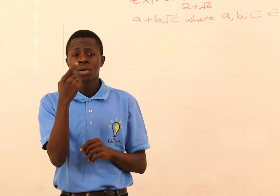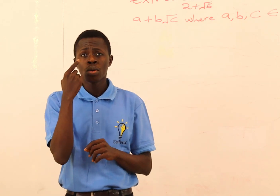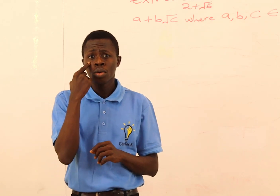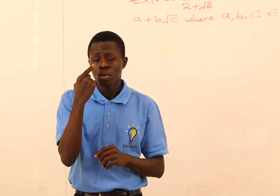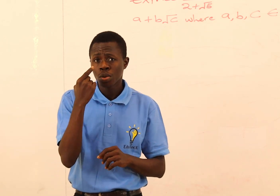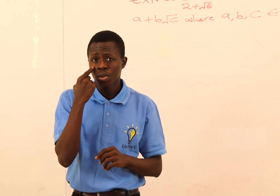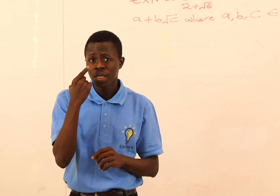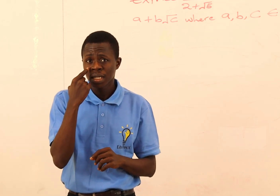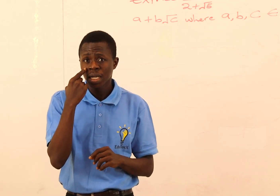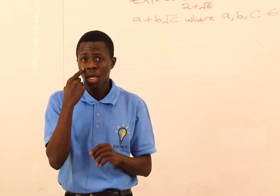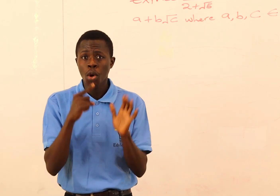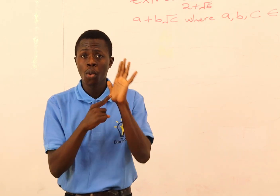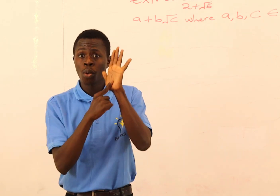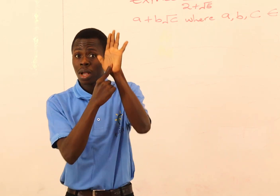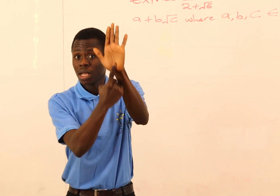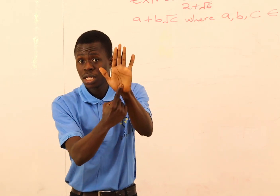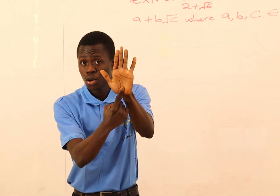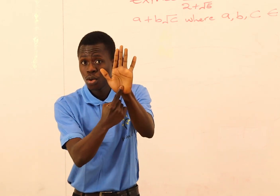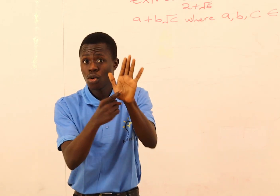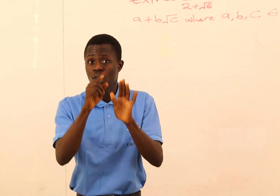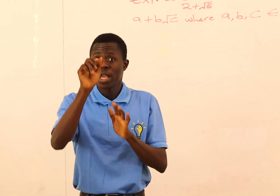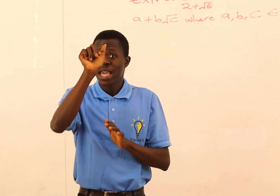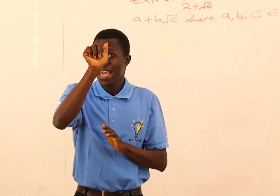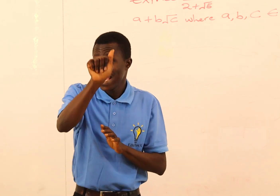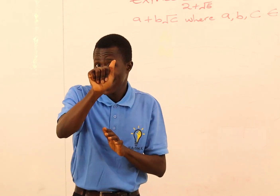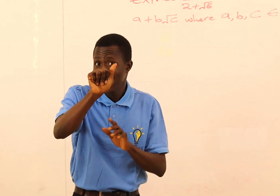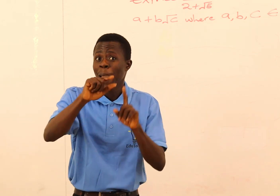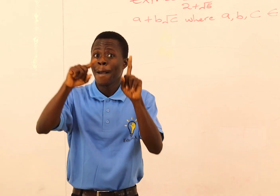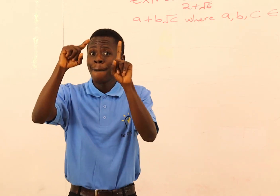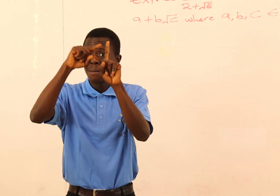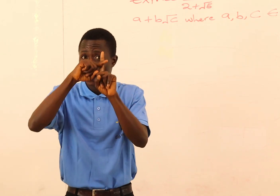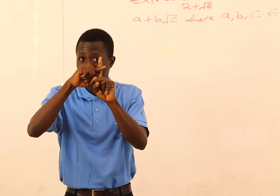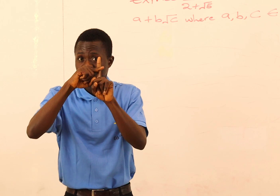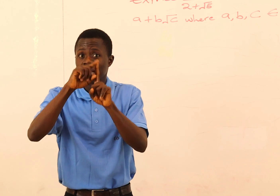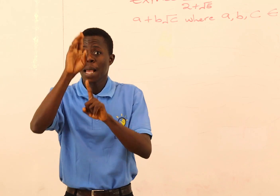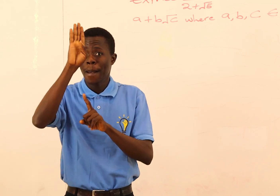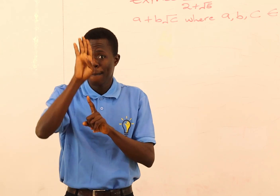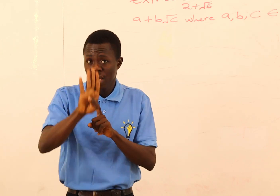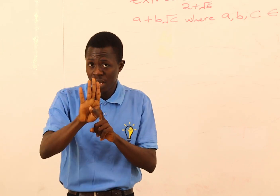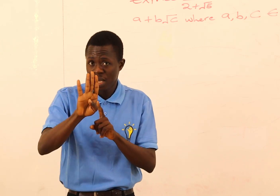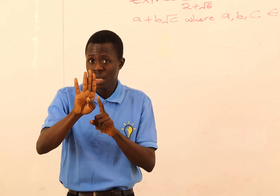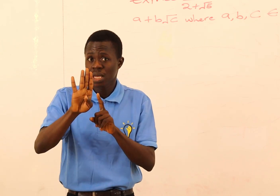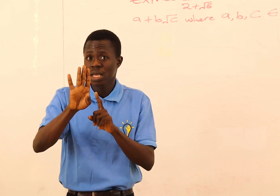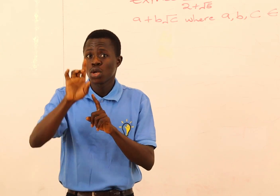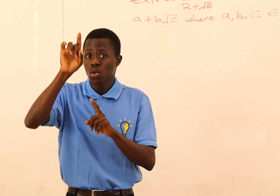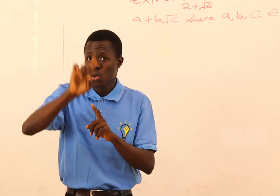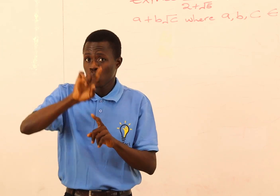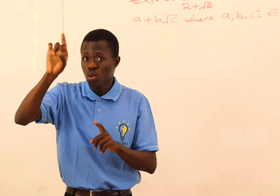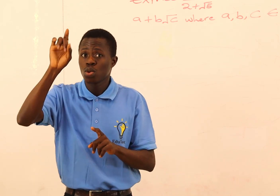So this question, you can see that it is telling you to express your answer in the form a plus b